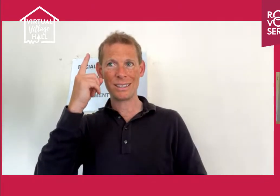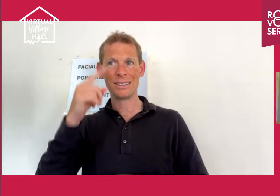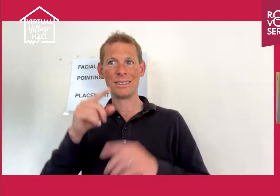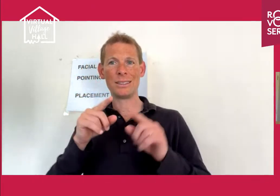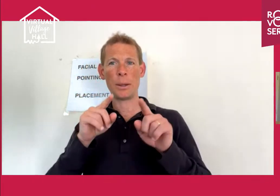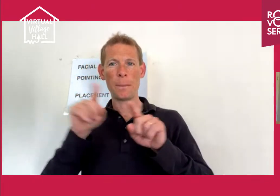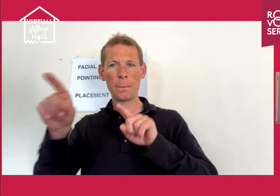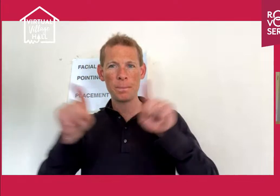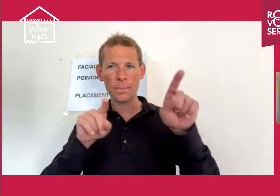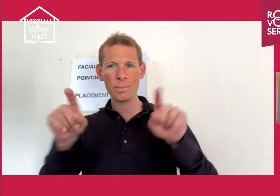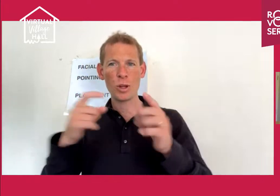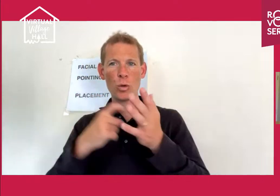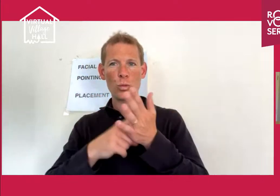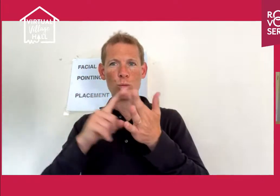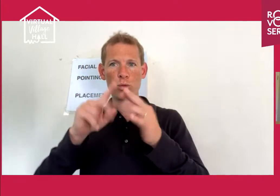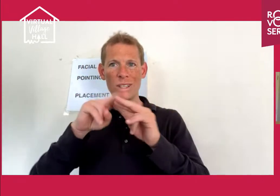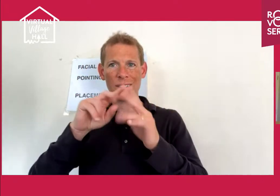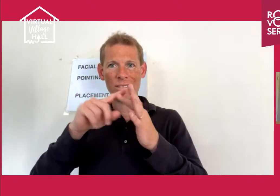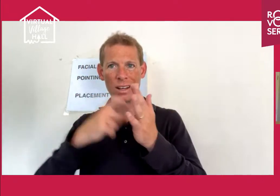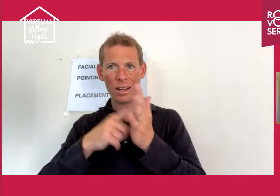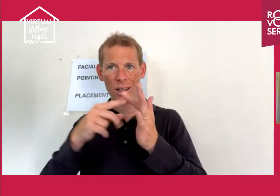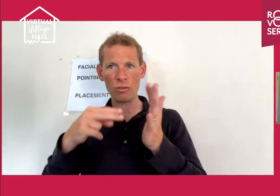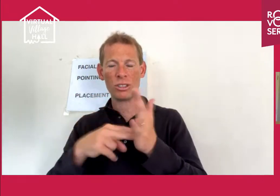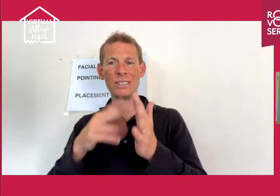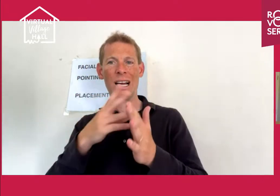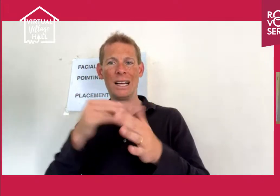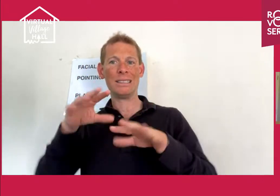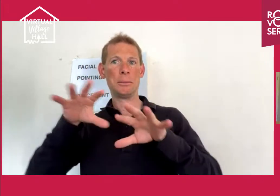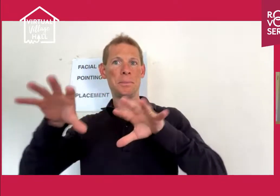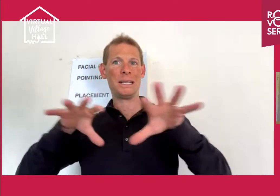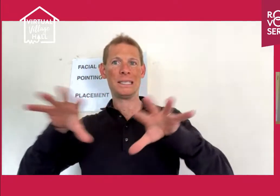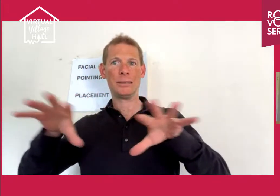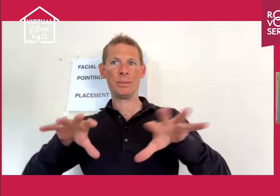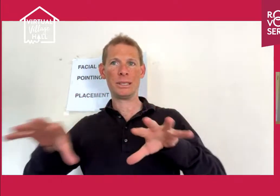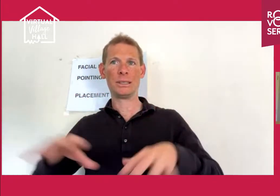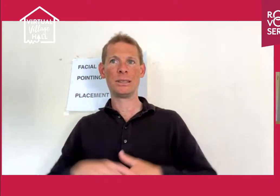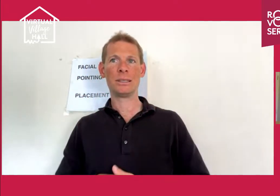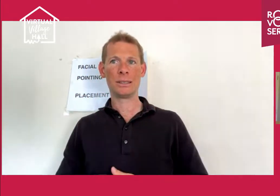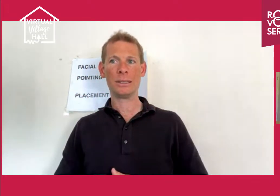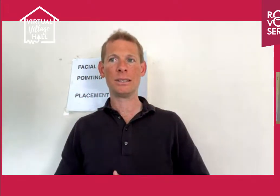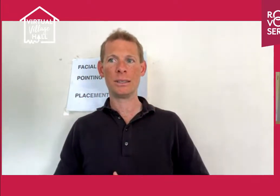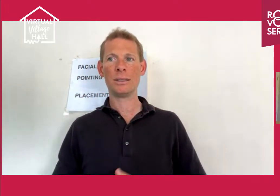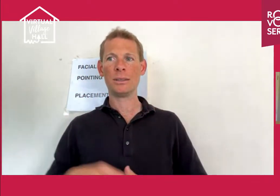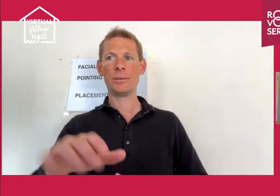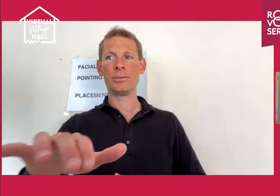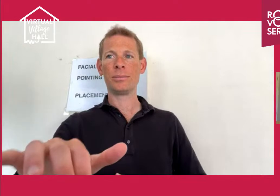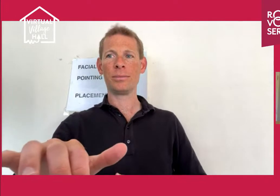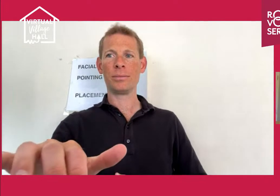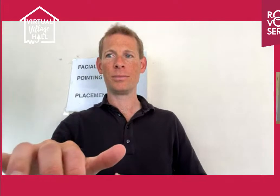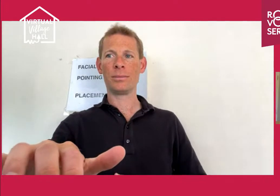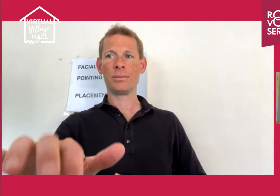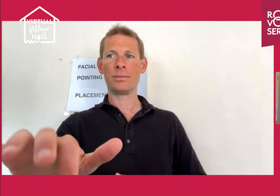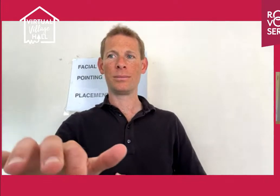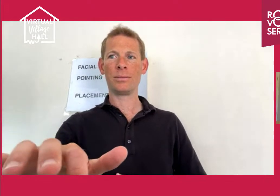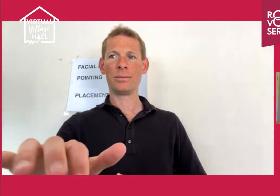So hopefully that makes sense to everyone and you'll understand why we reference and we set up placement of objects and